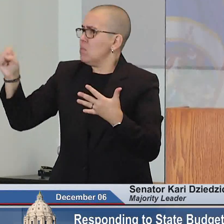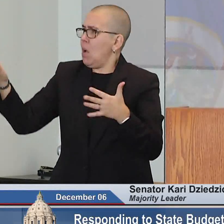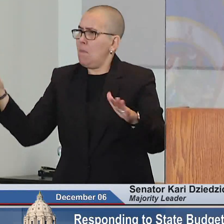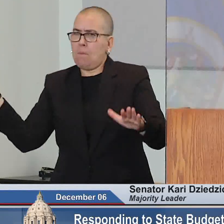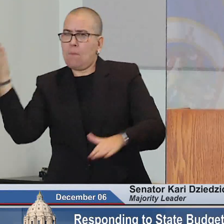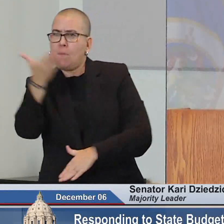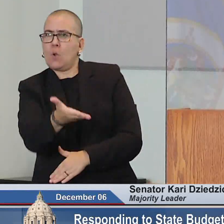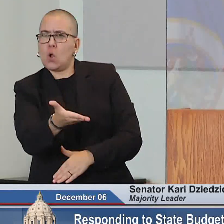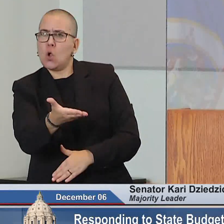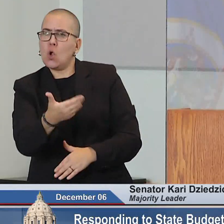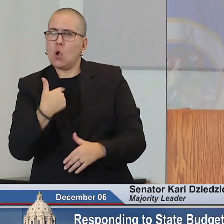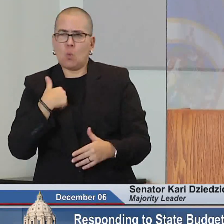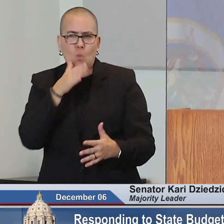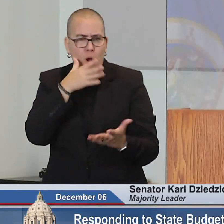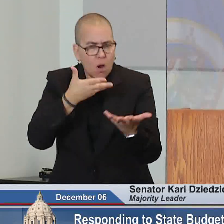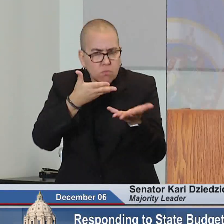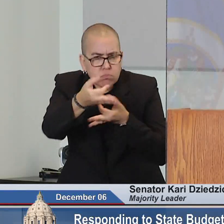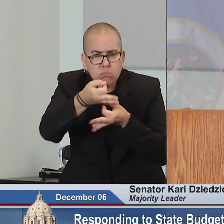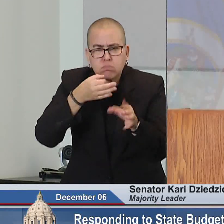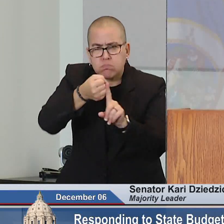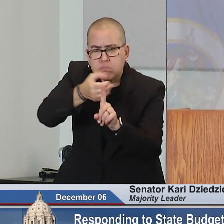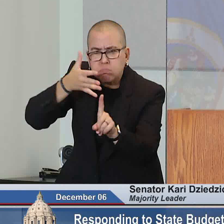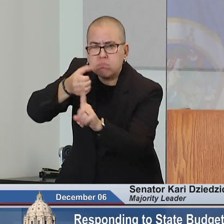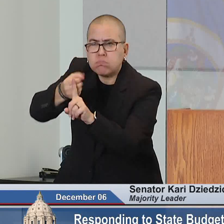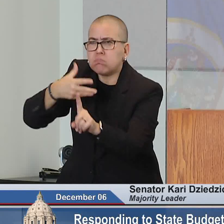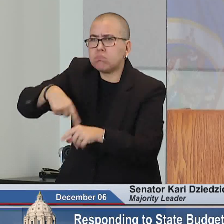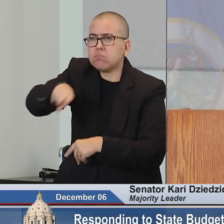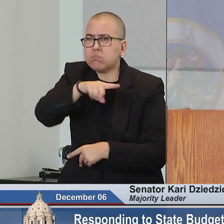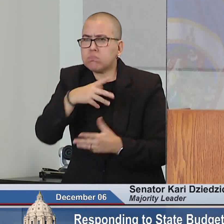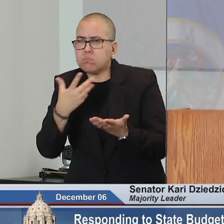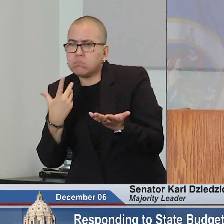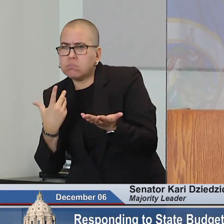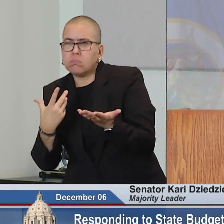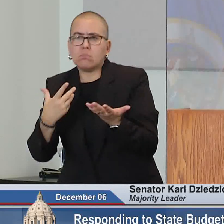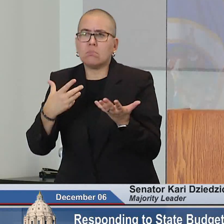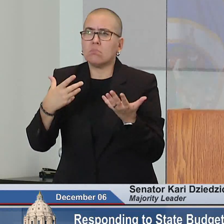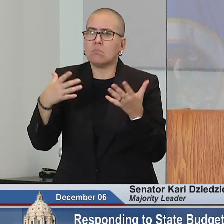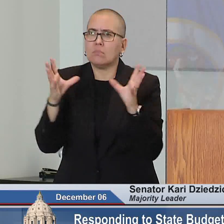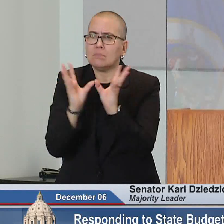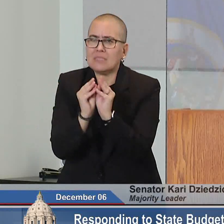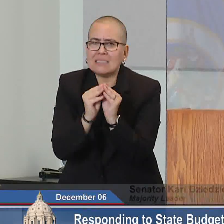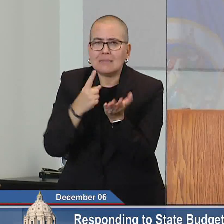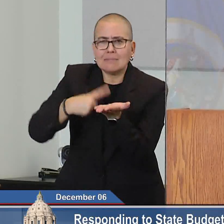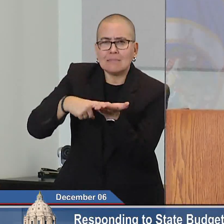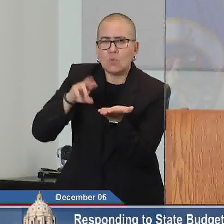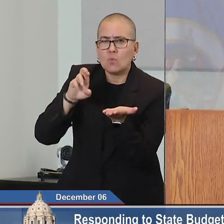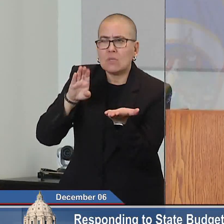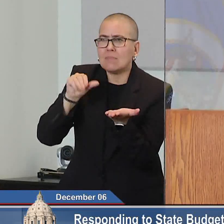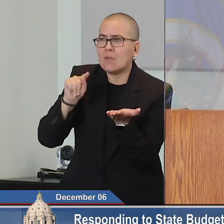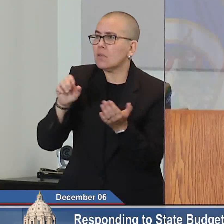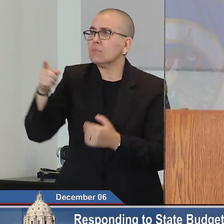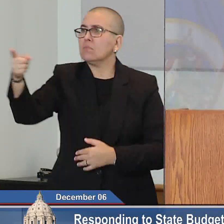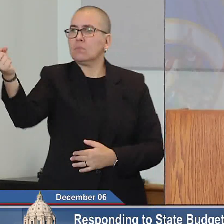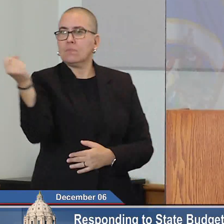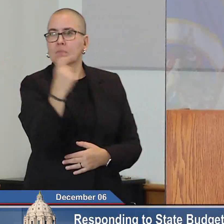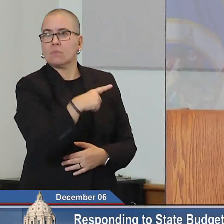conversation and probably some hearings on the issue. I'm try again on this.